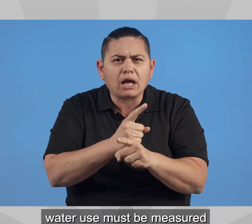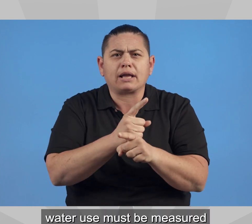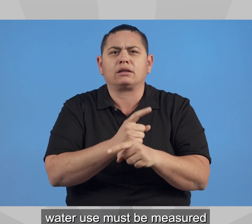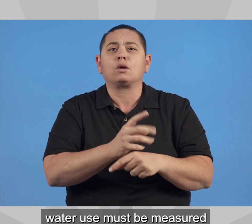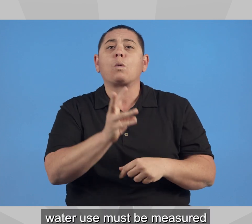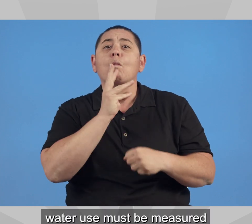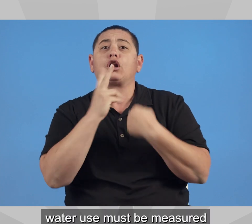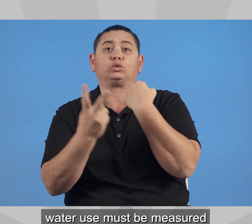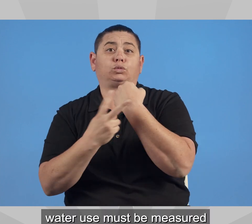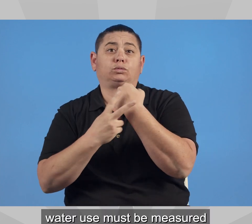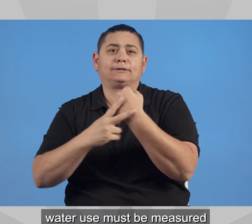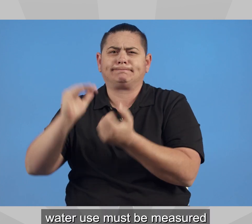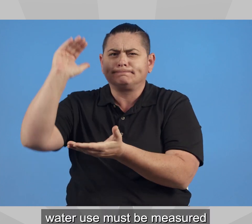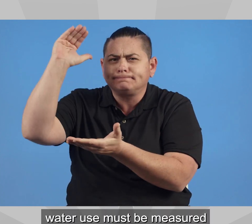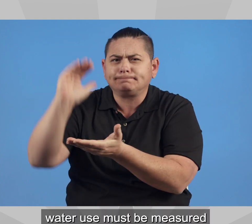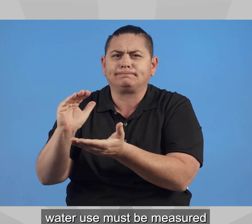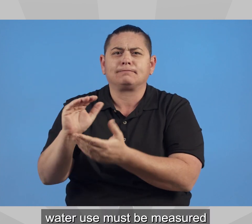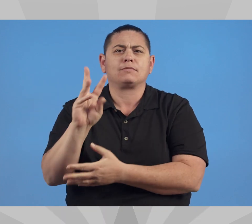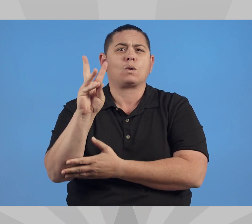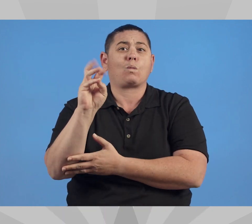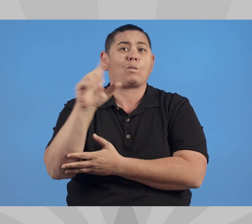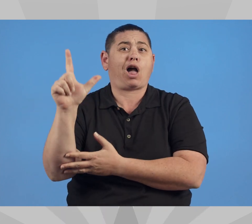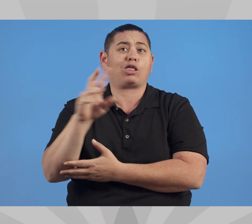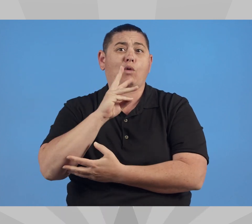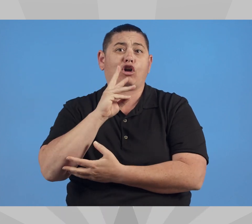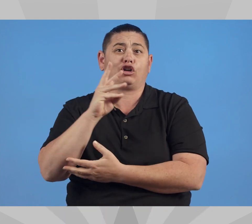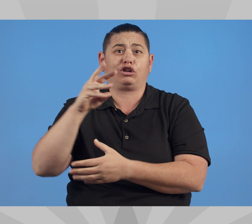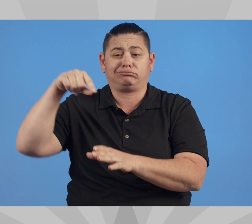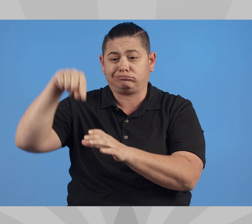Water use must be measured and used appropriately.